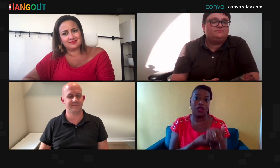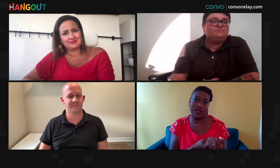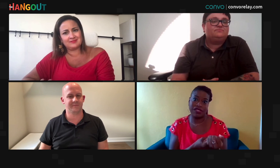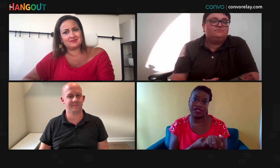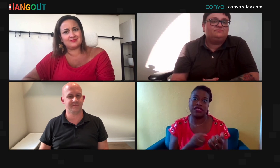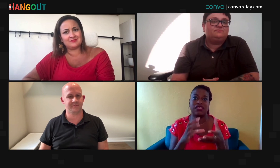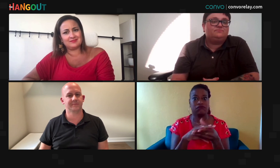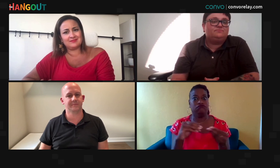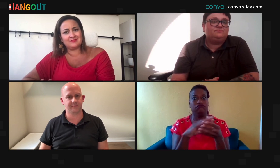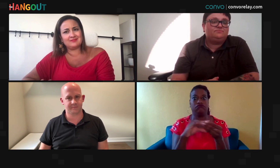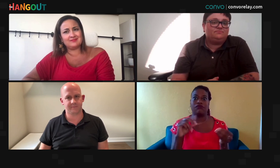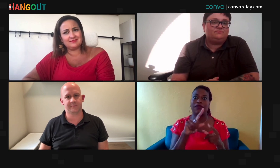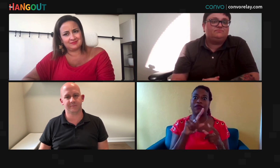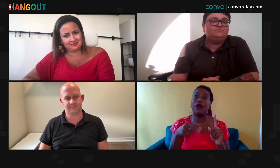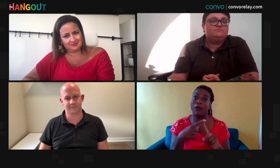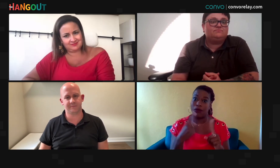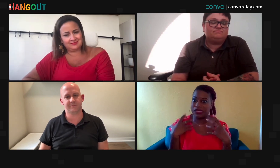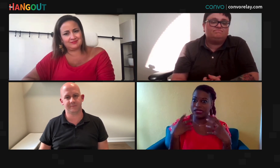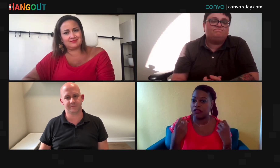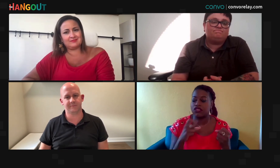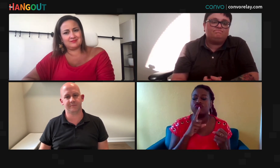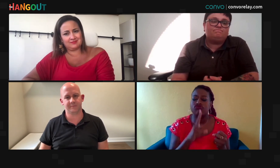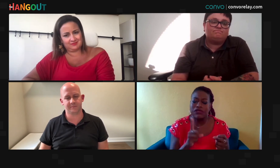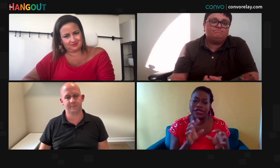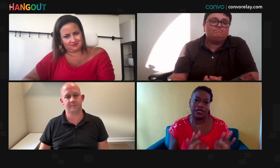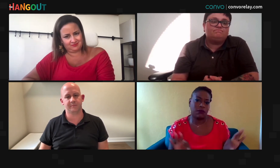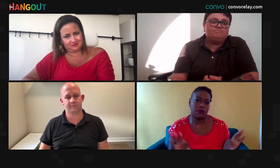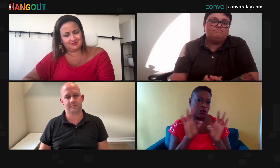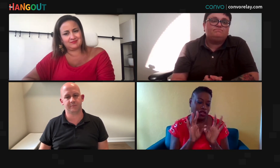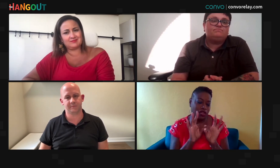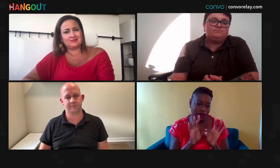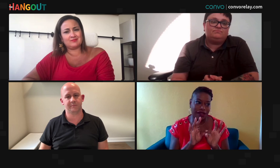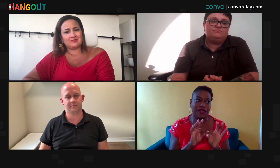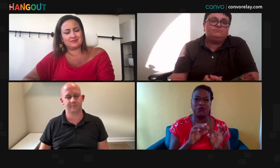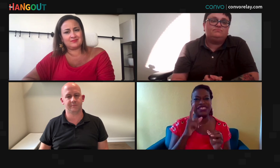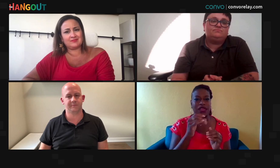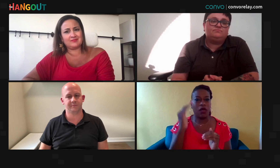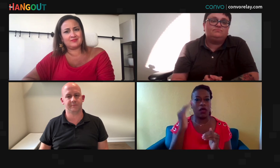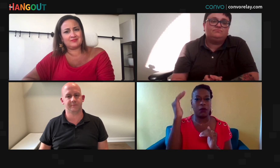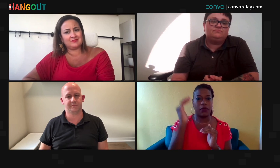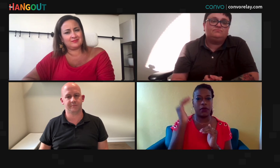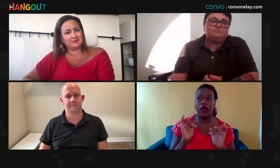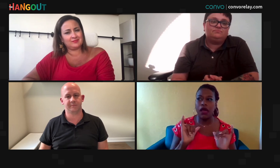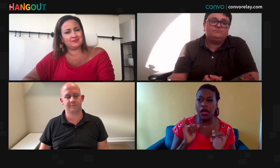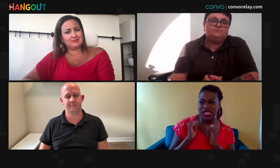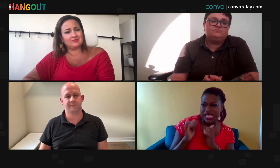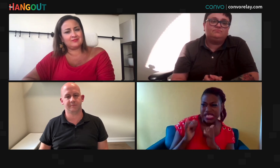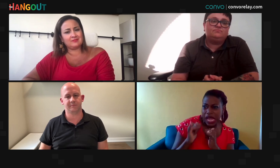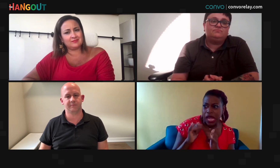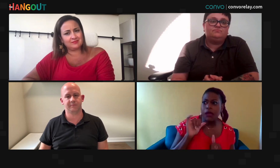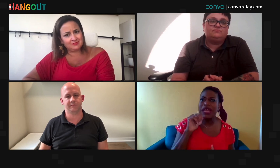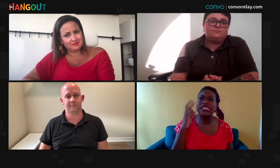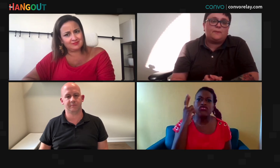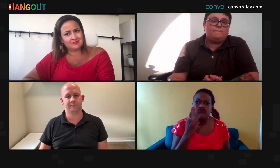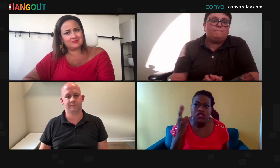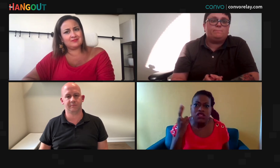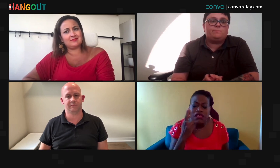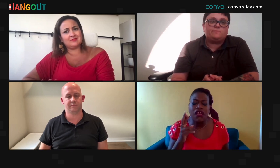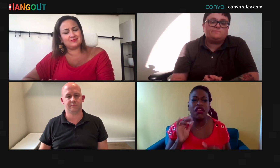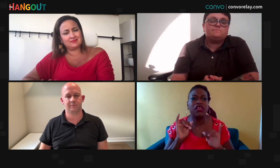people that are close to you that you could trust, to talk about mental health, it's really important. So that way people feel